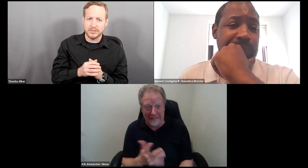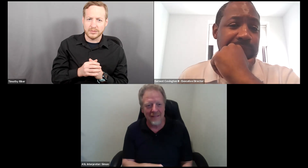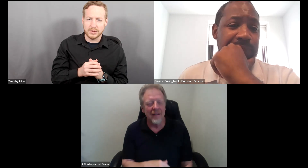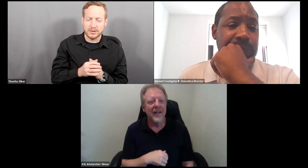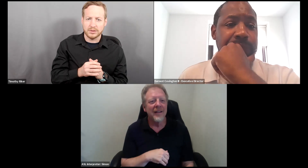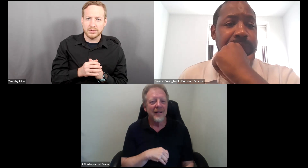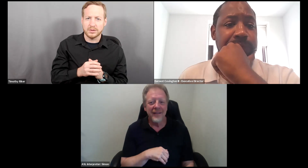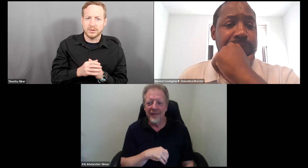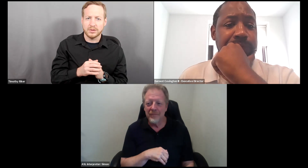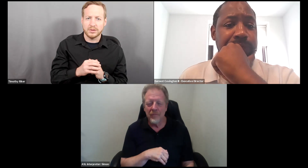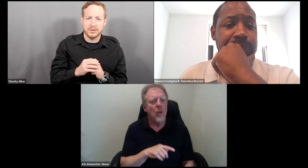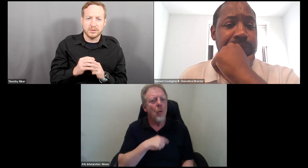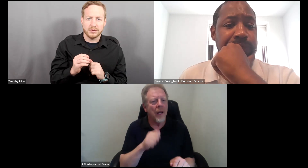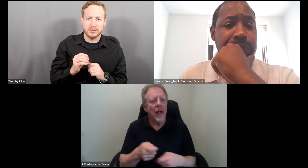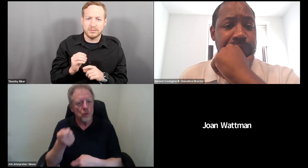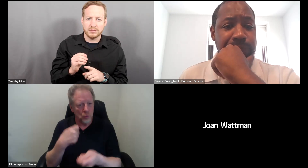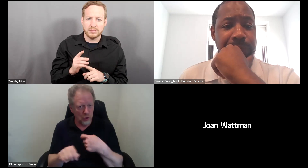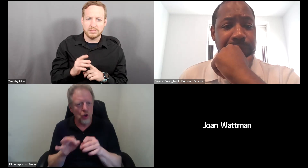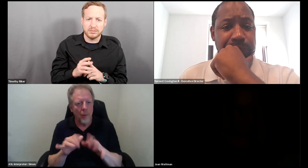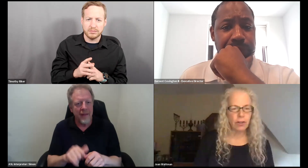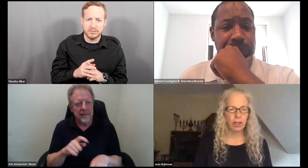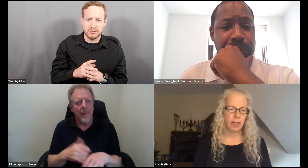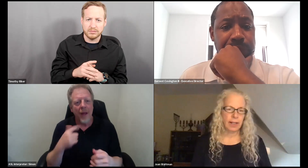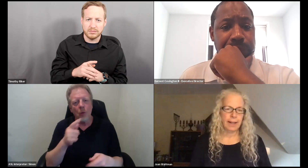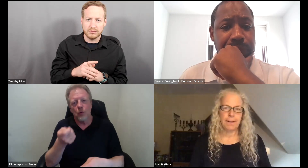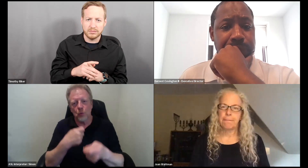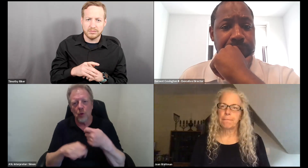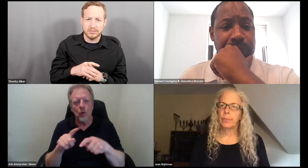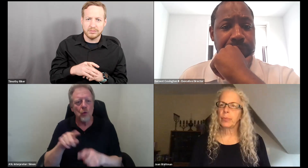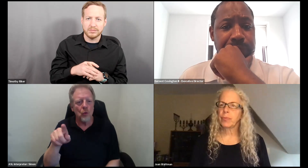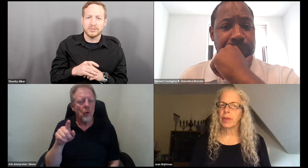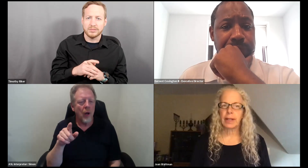And we could switch interpreters. I'll turn on my video.